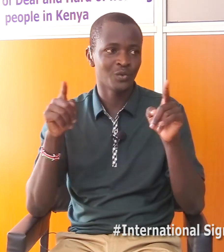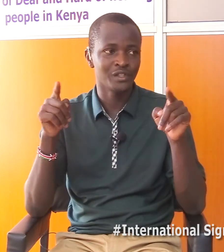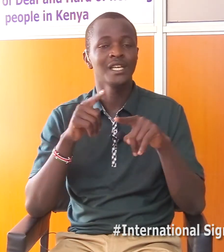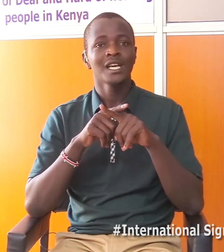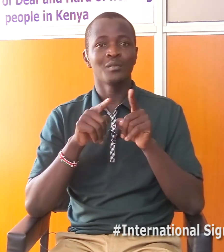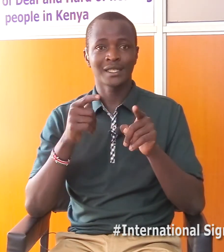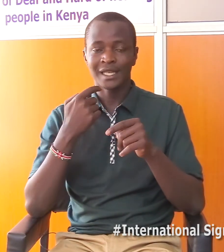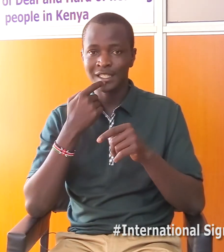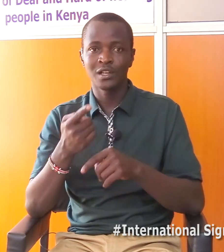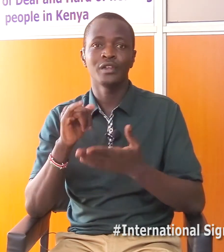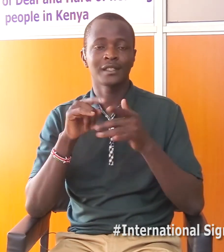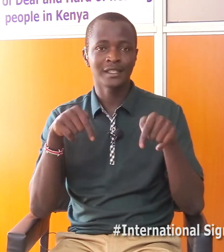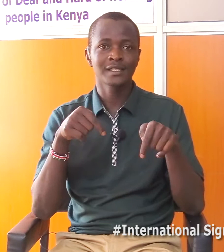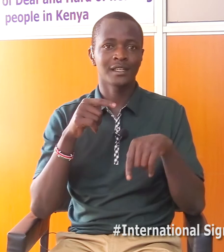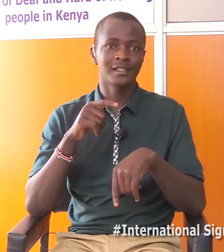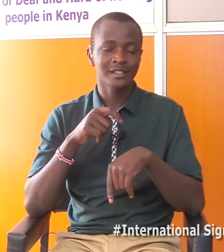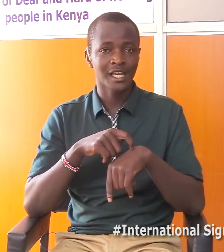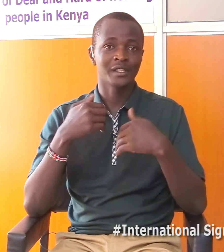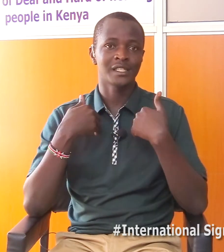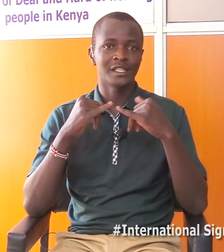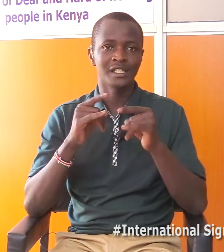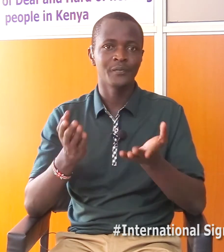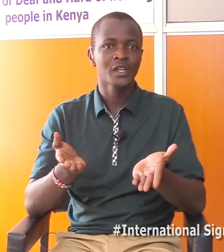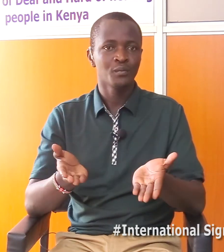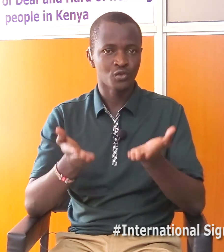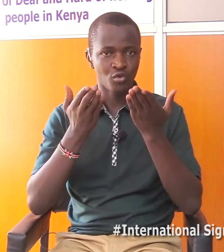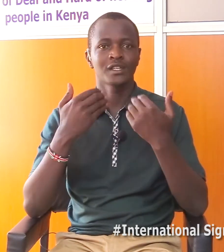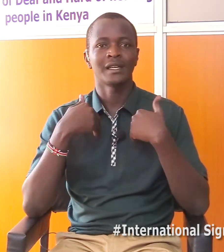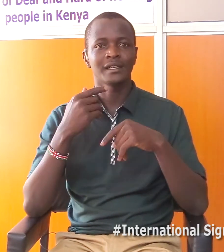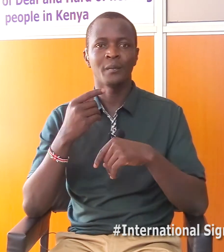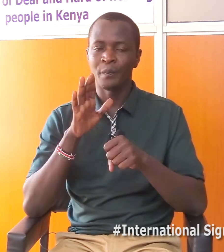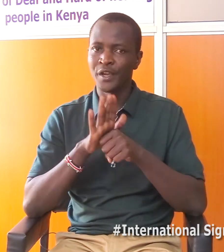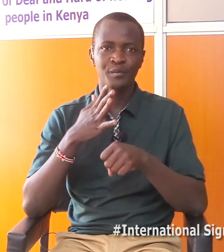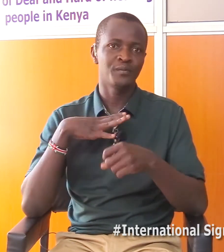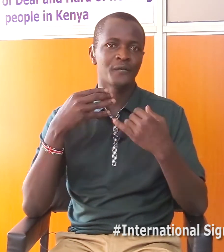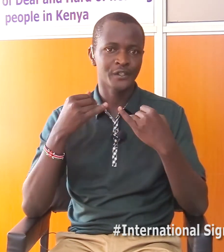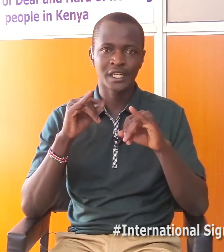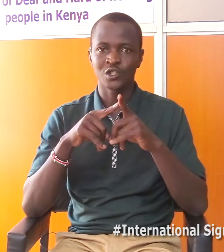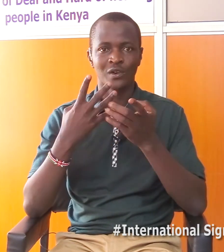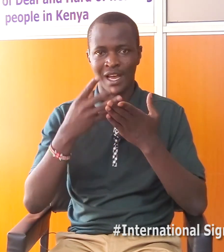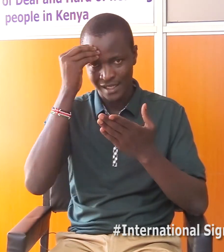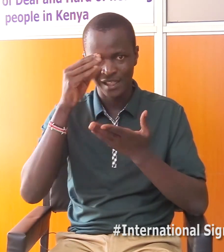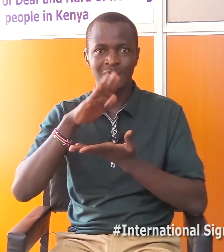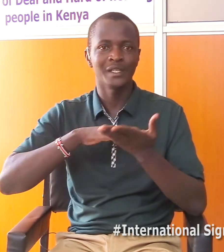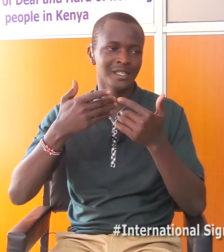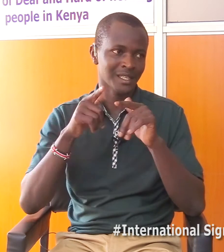language. But I can tell you that this time it has really promoted, and many people have tried to learn at least basic sign